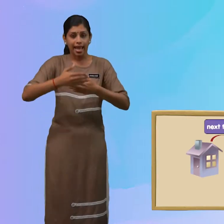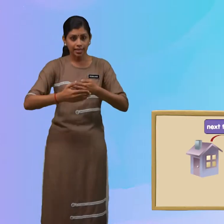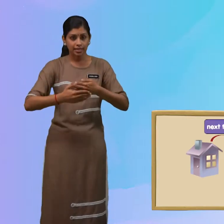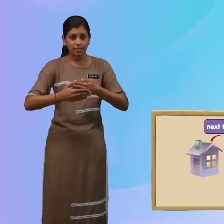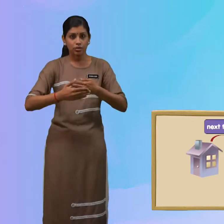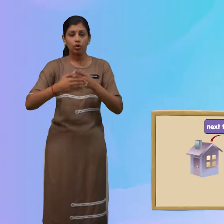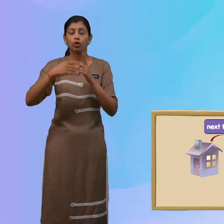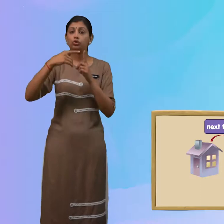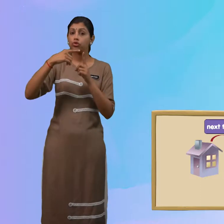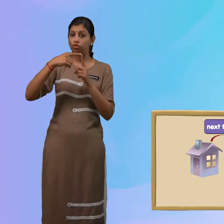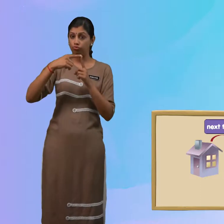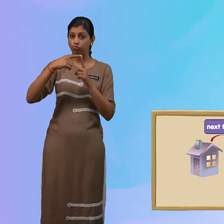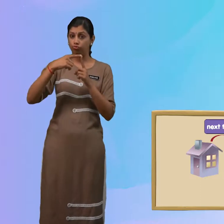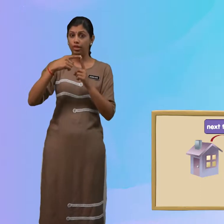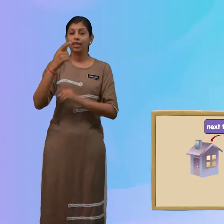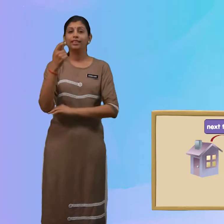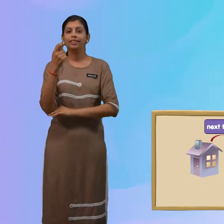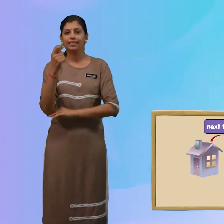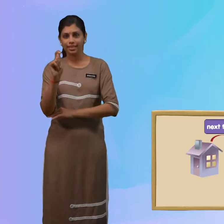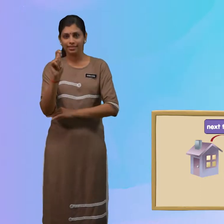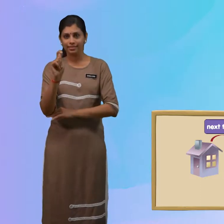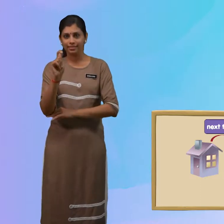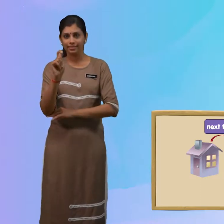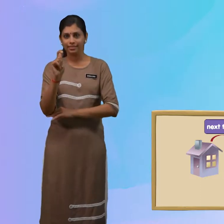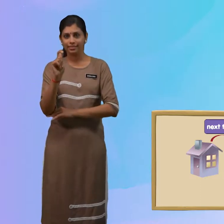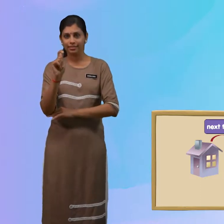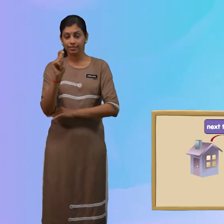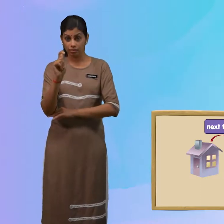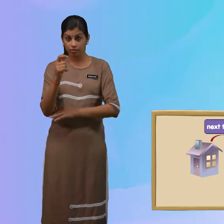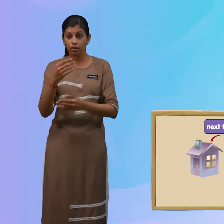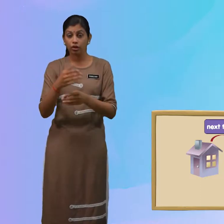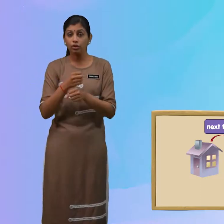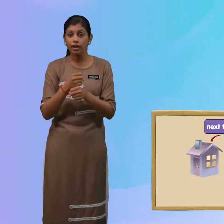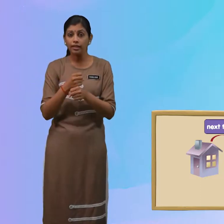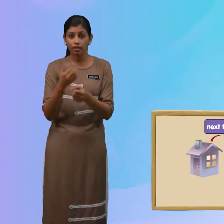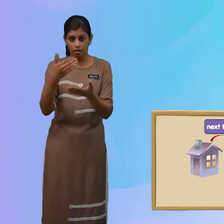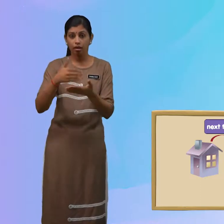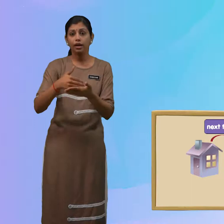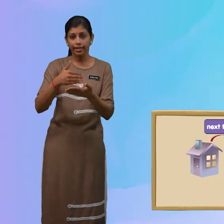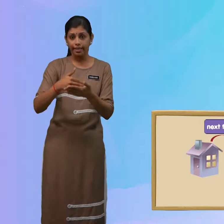Next, to the. You got it? Again,